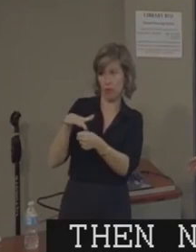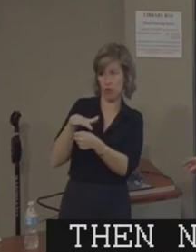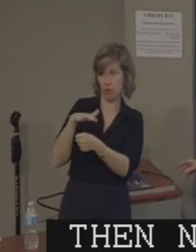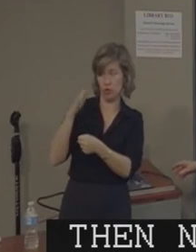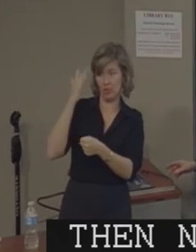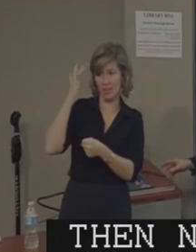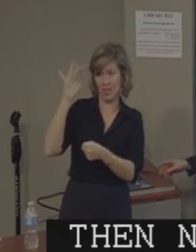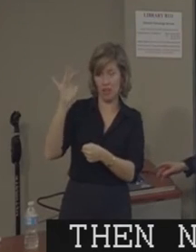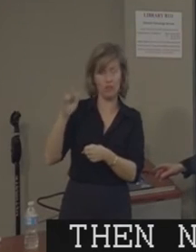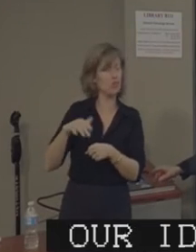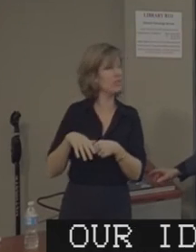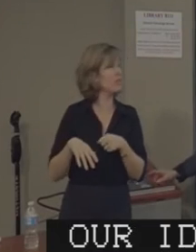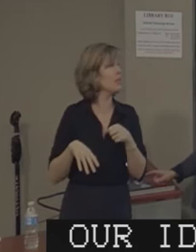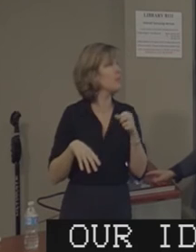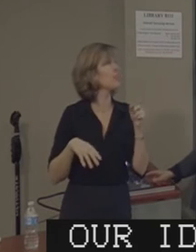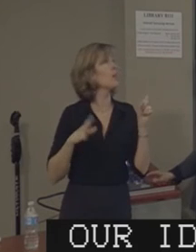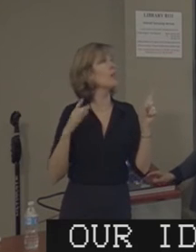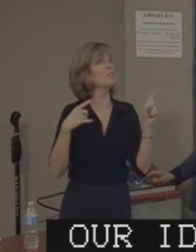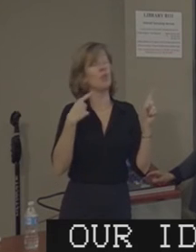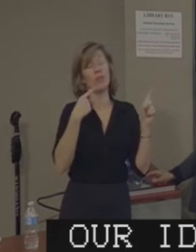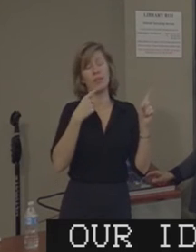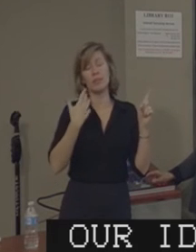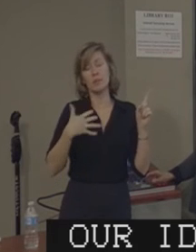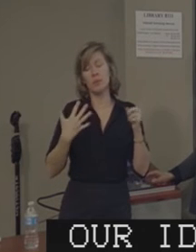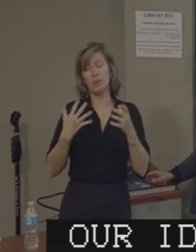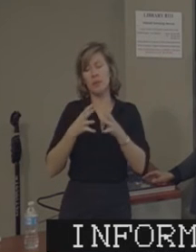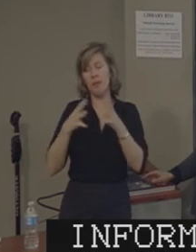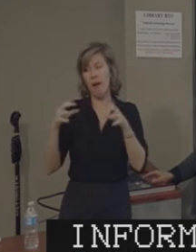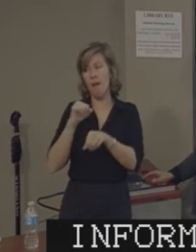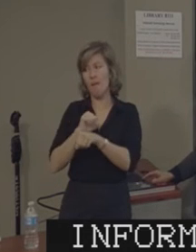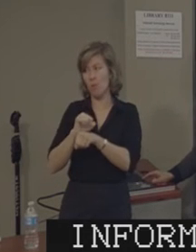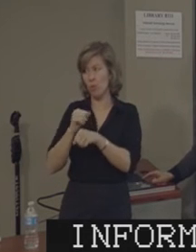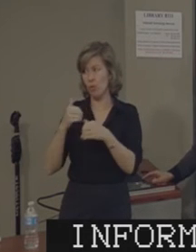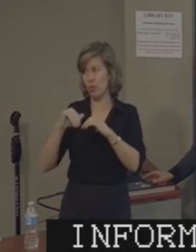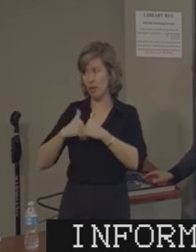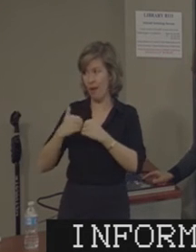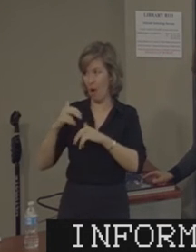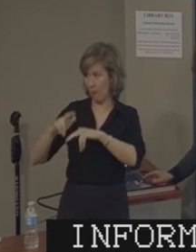it was actually a major effort of artificial intelligence to build this thing.